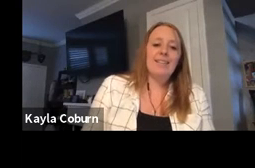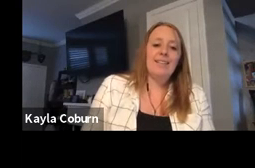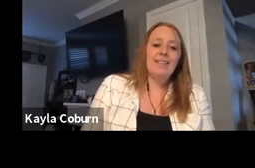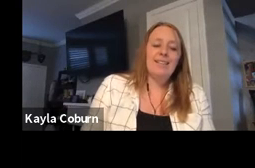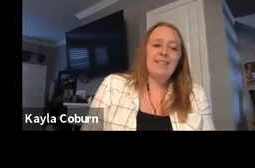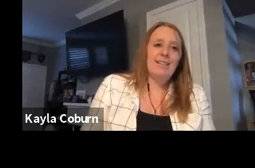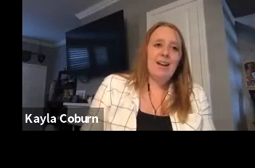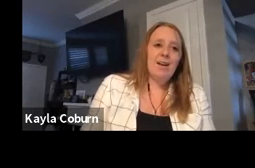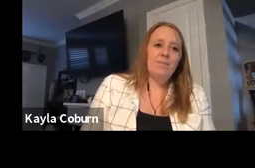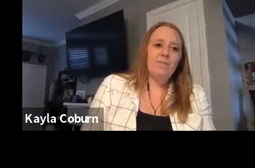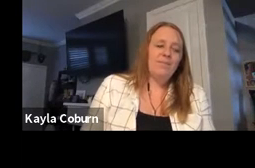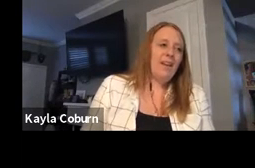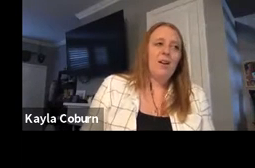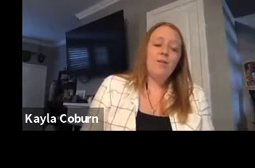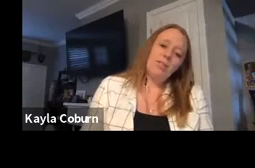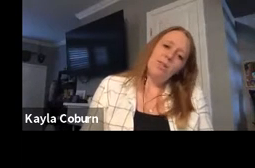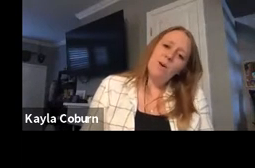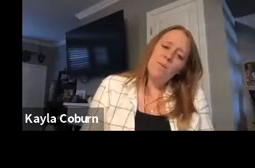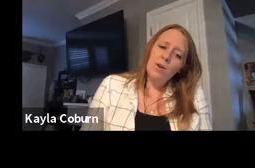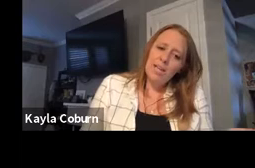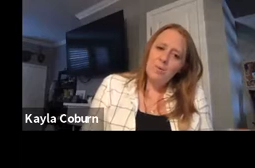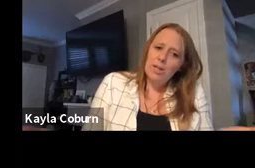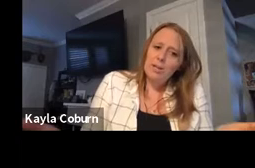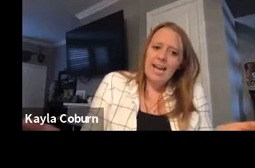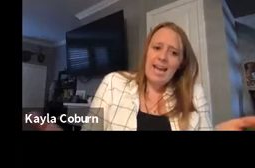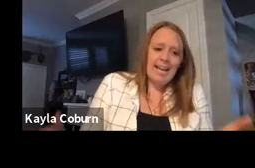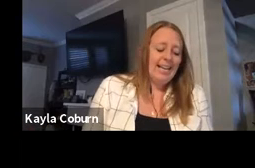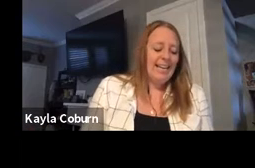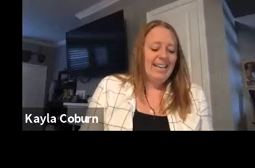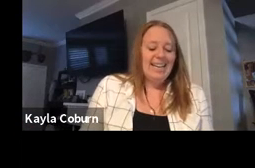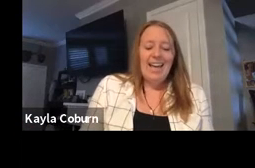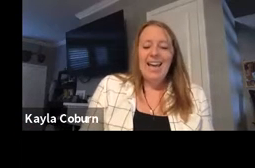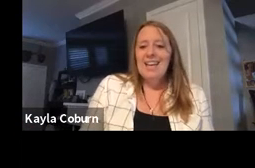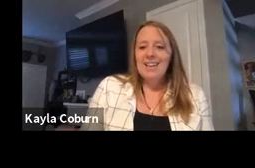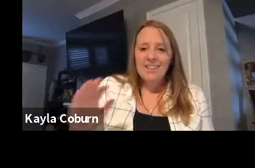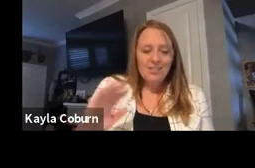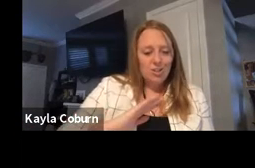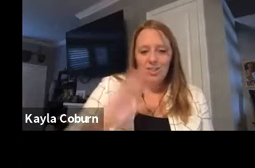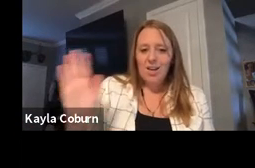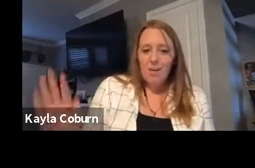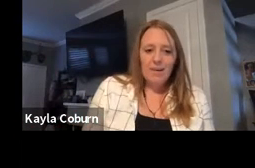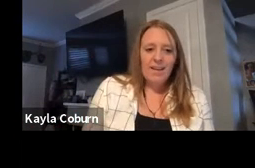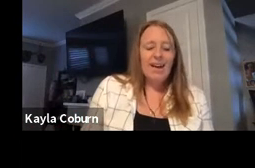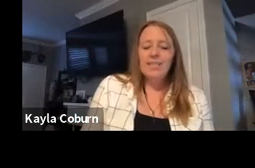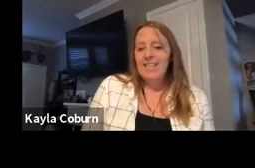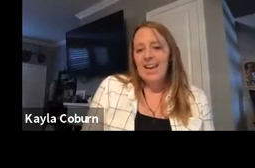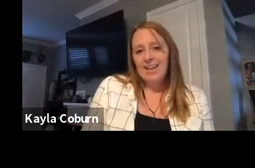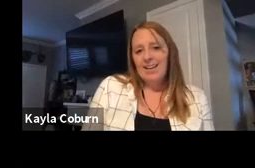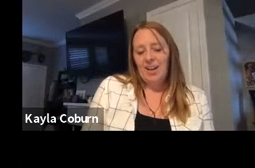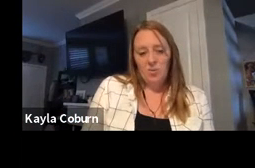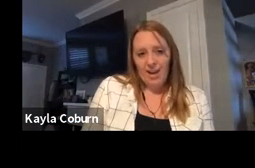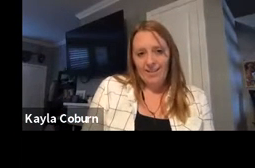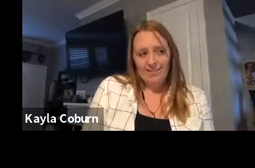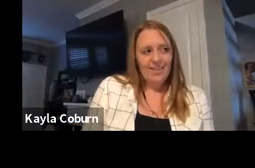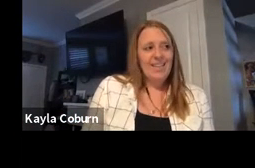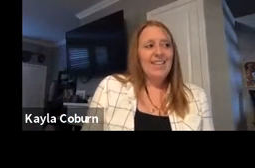saying, um, like, "Oh, do you want more? Like, what do you say?" And then just stop and count to 10